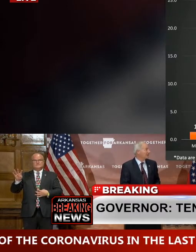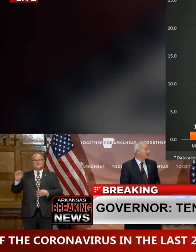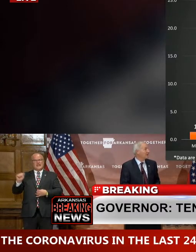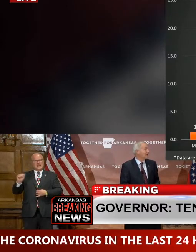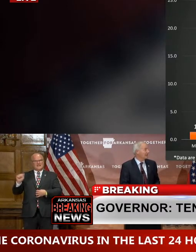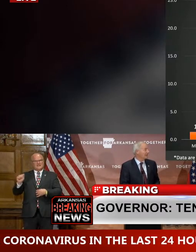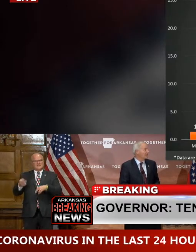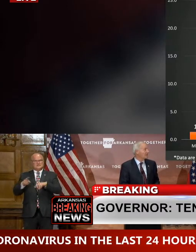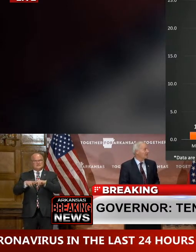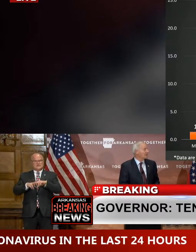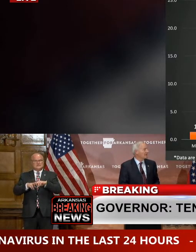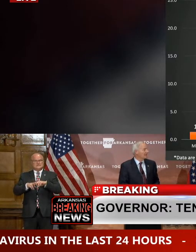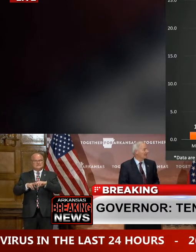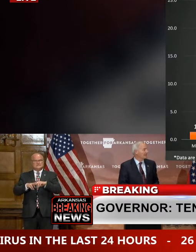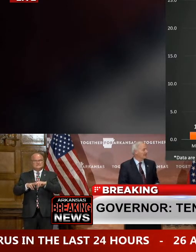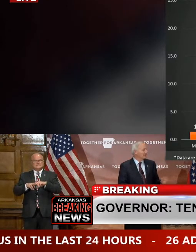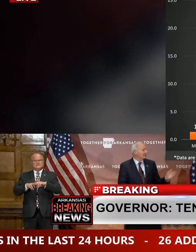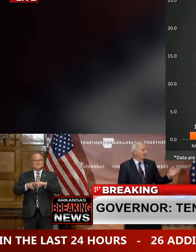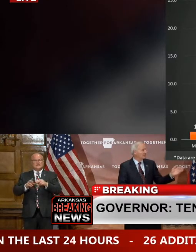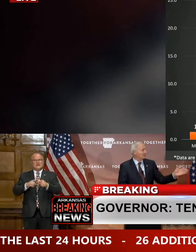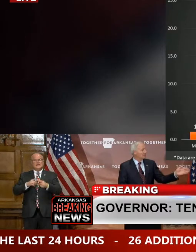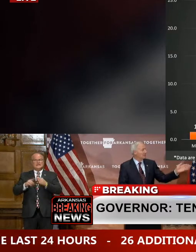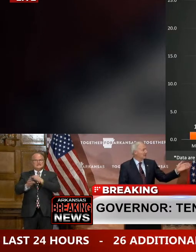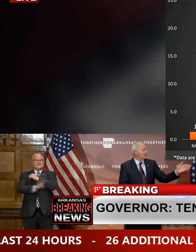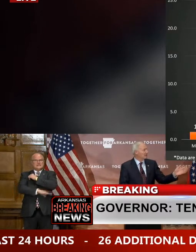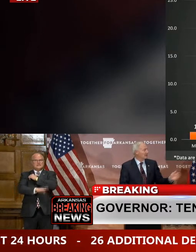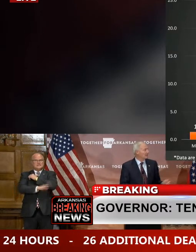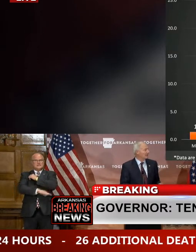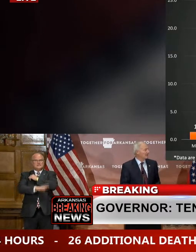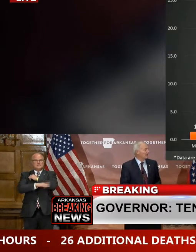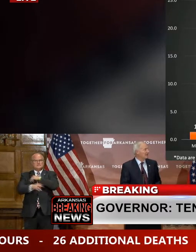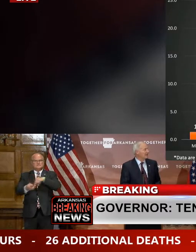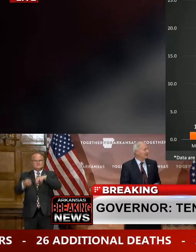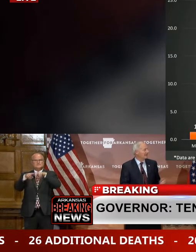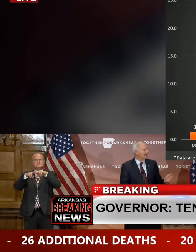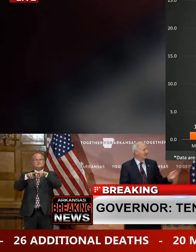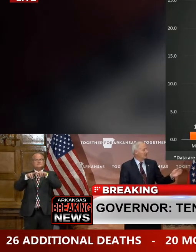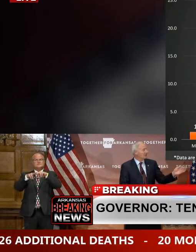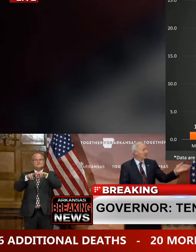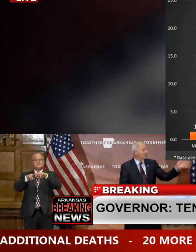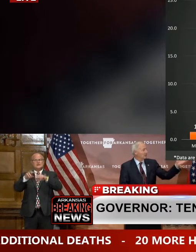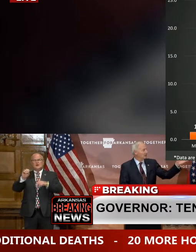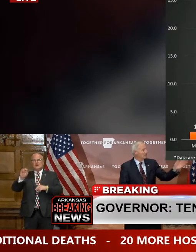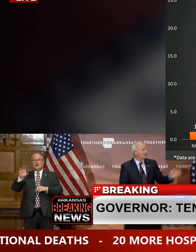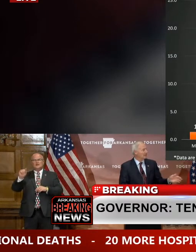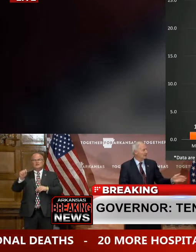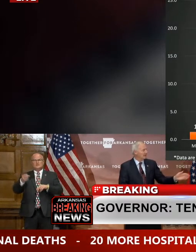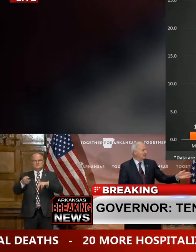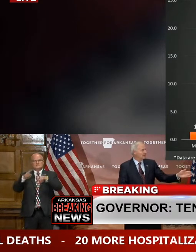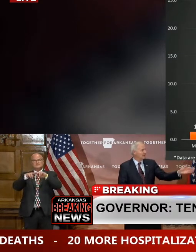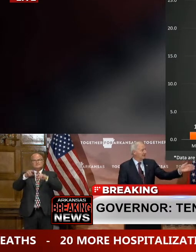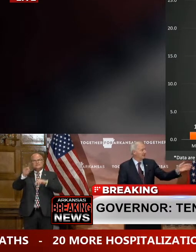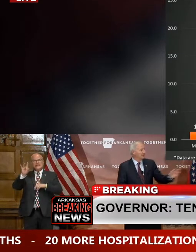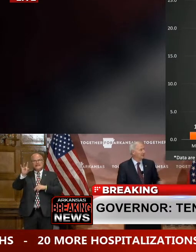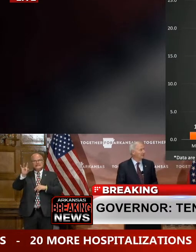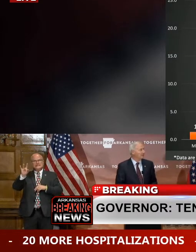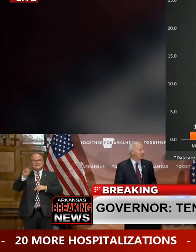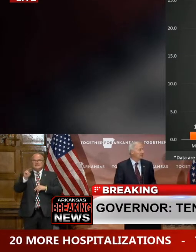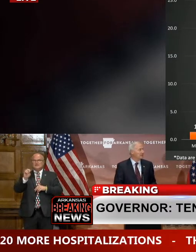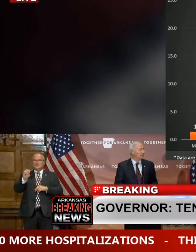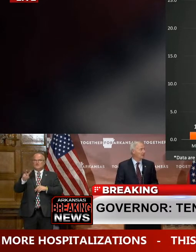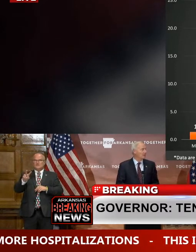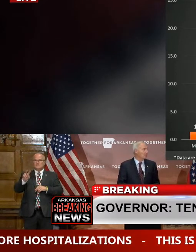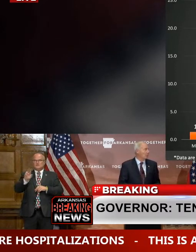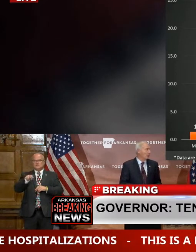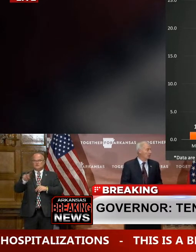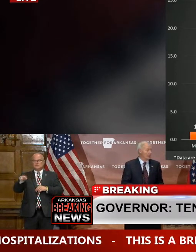average increase in deaths, and then in September it goes up. In October it goes up to 18, and then in November it's